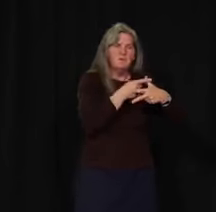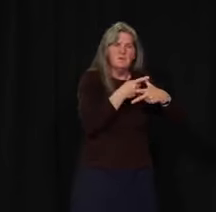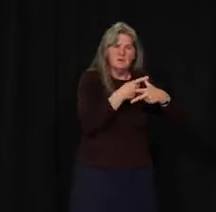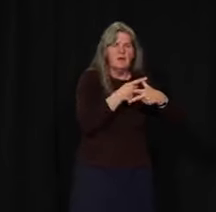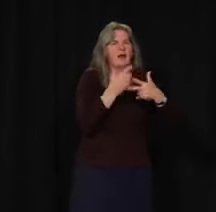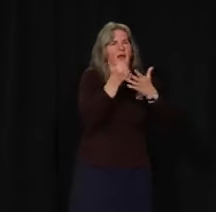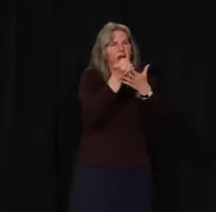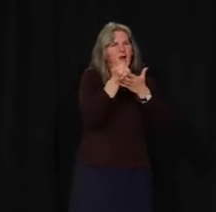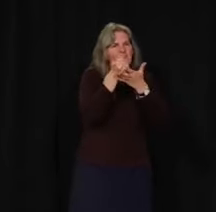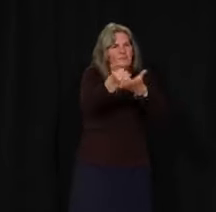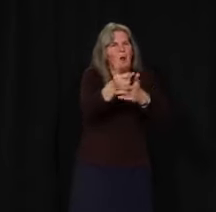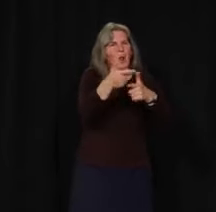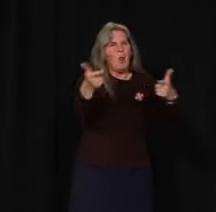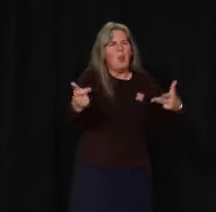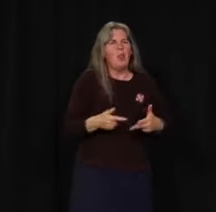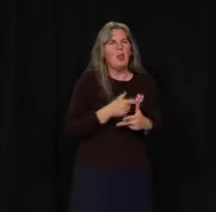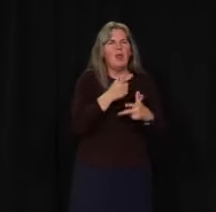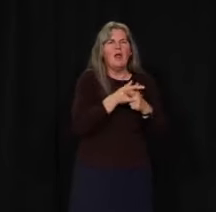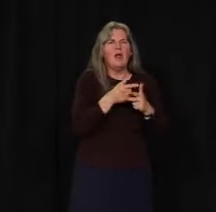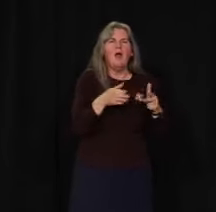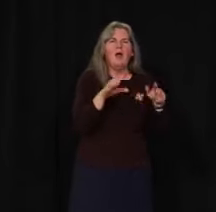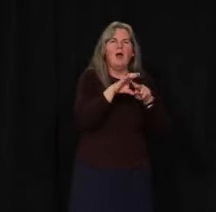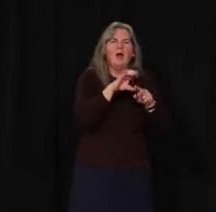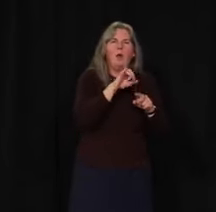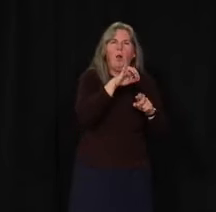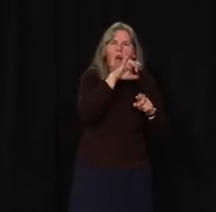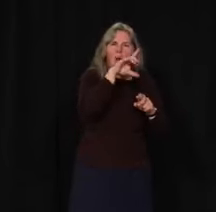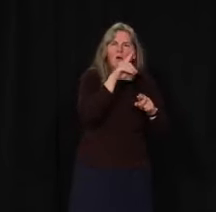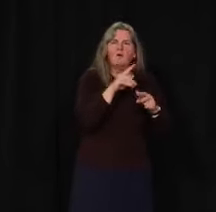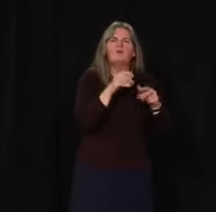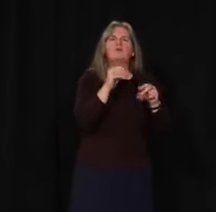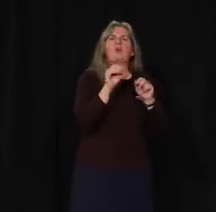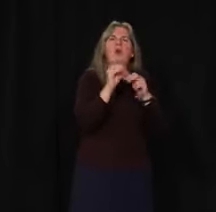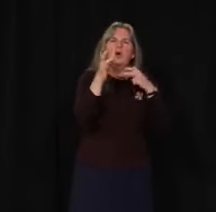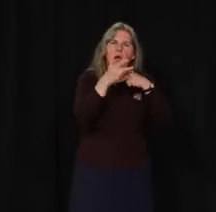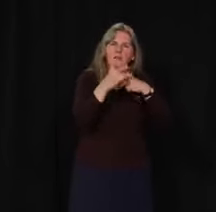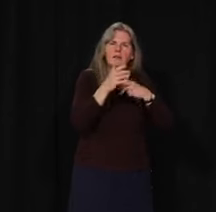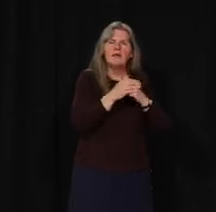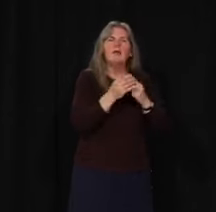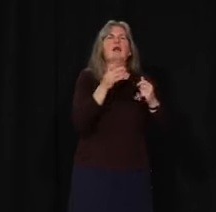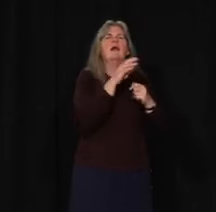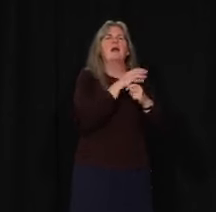be so helpful. These are risky settings that are best avoided or minimized.